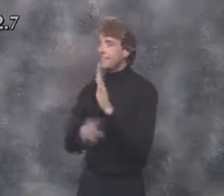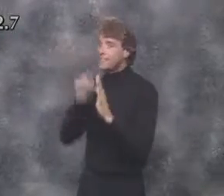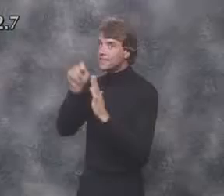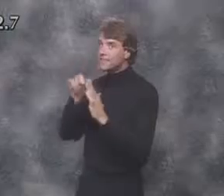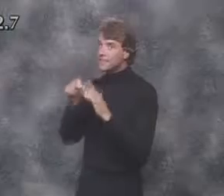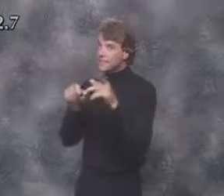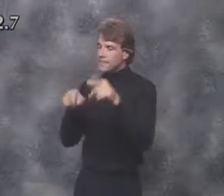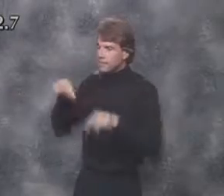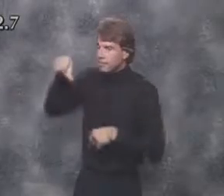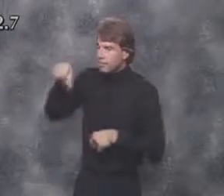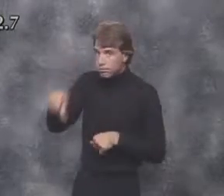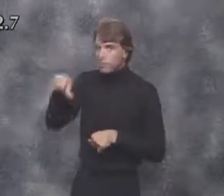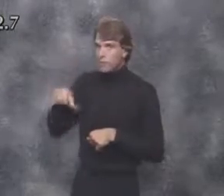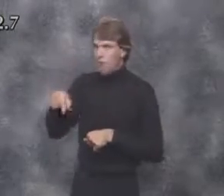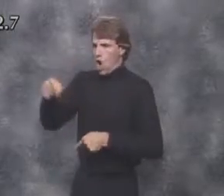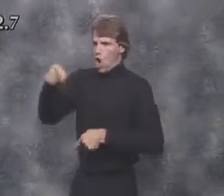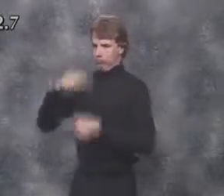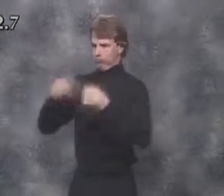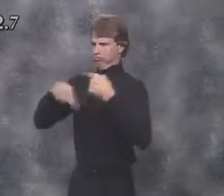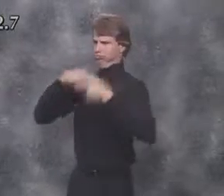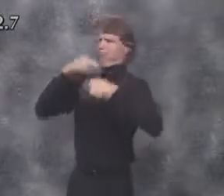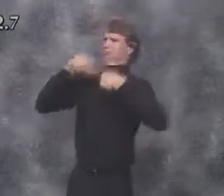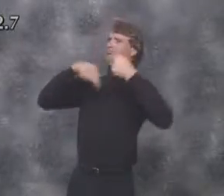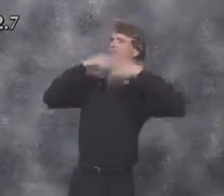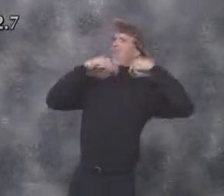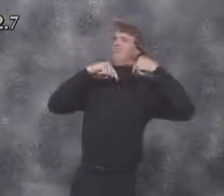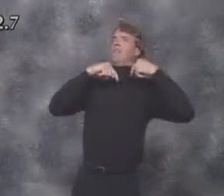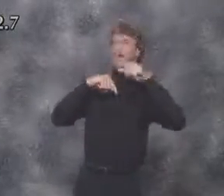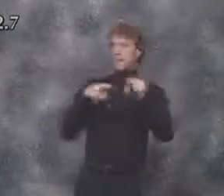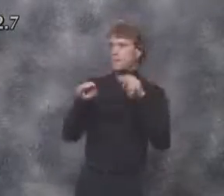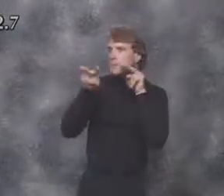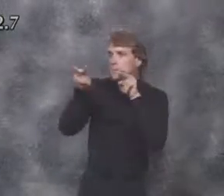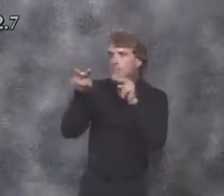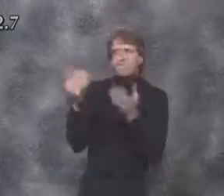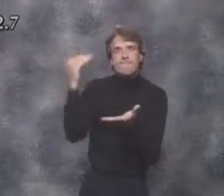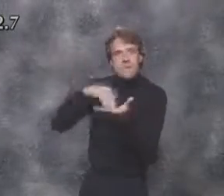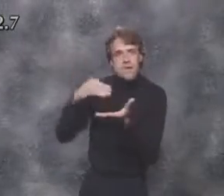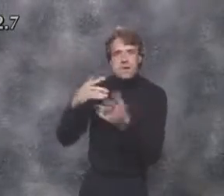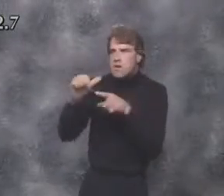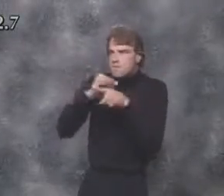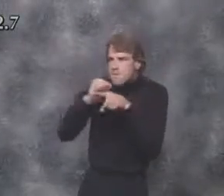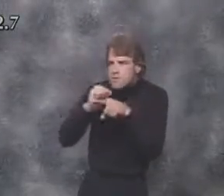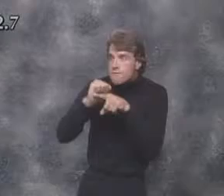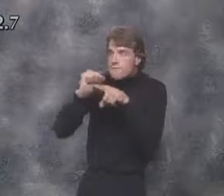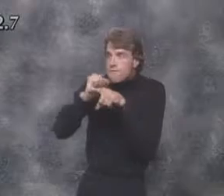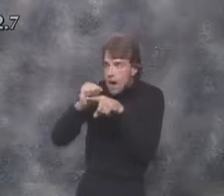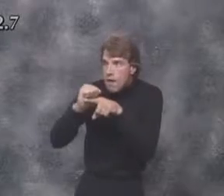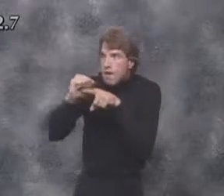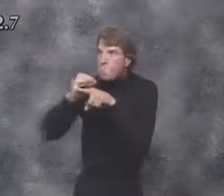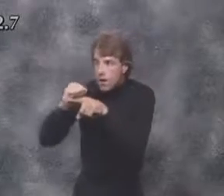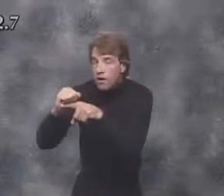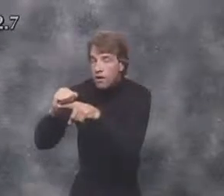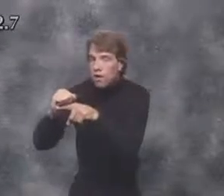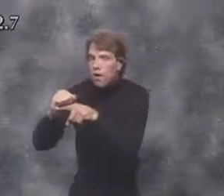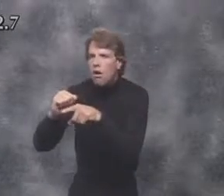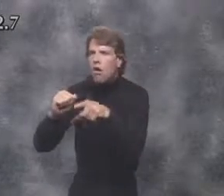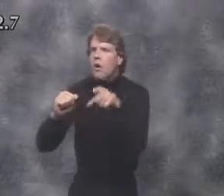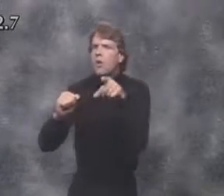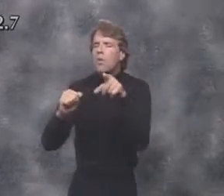All you have to do is back it up, run it, and watch it again and again. And as